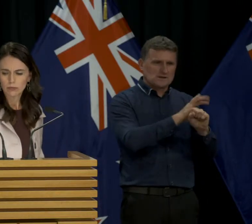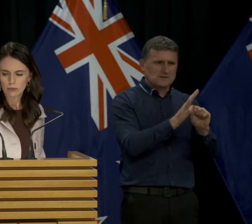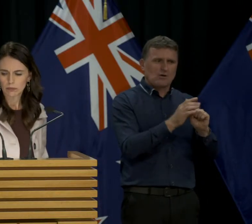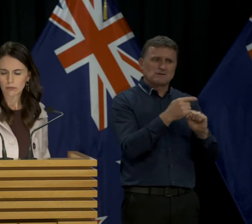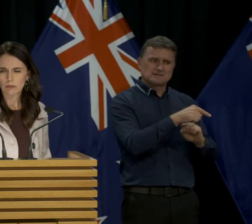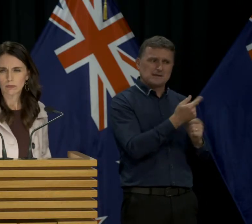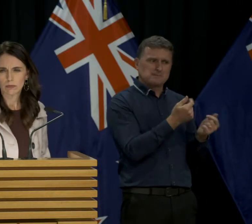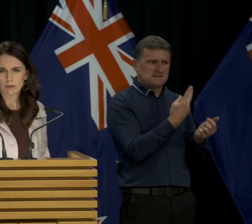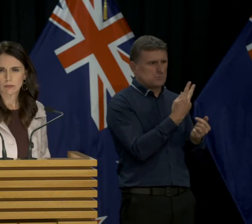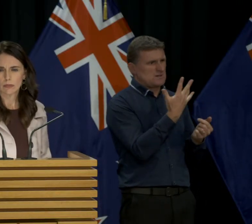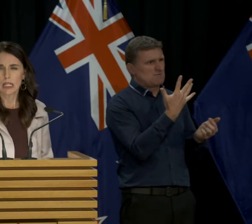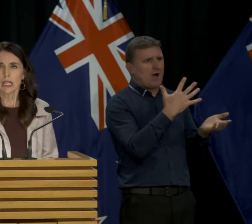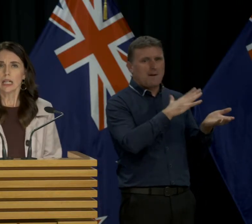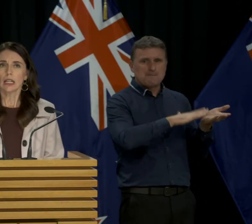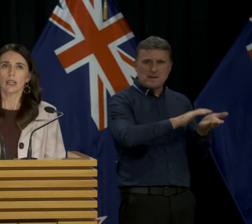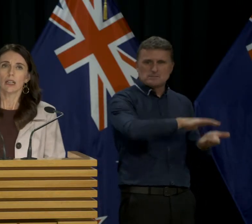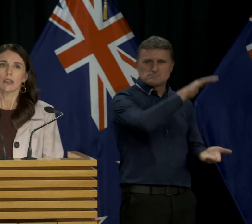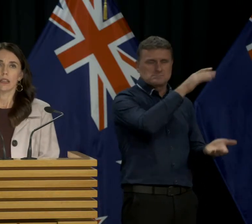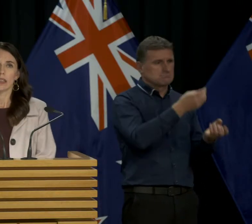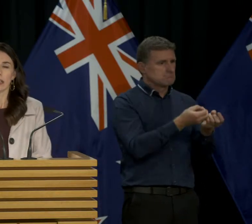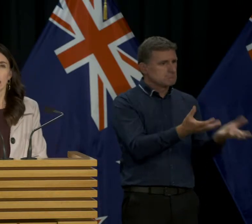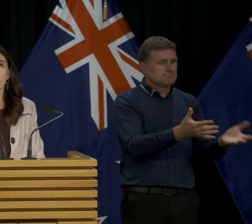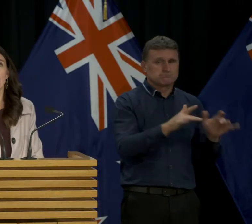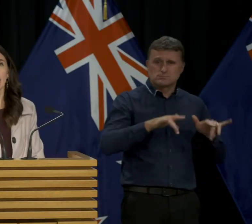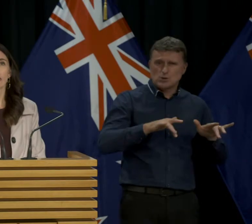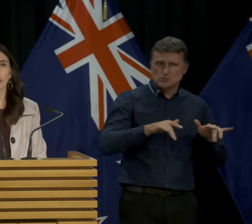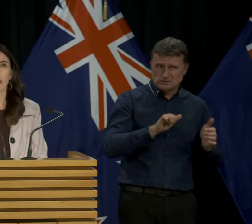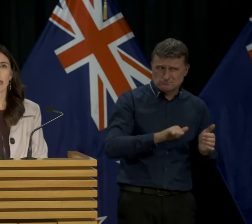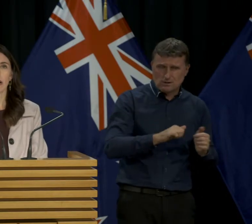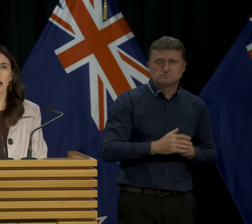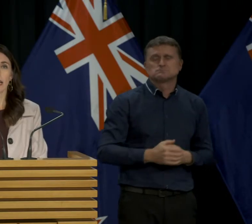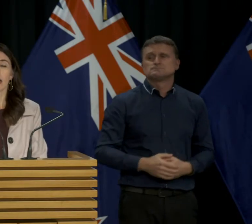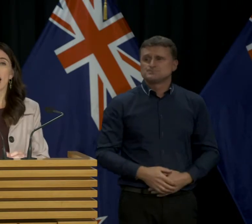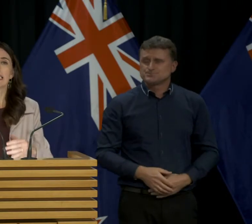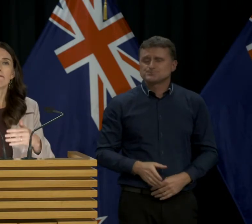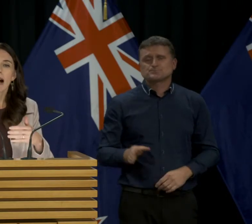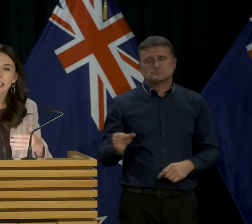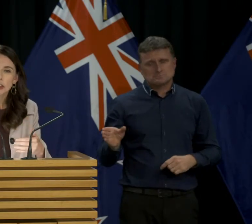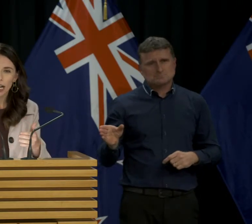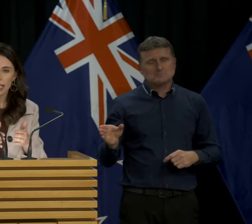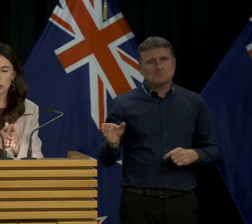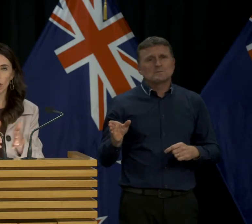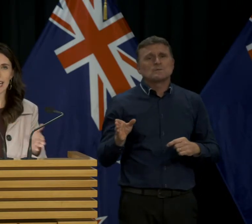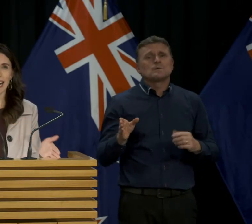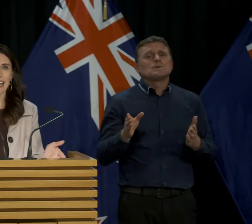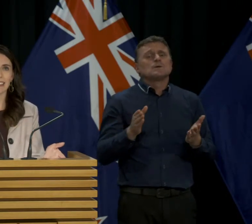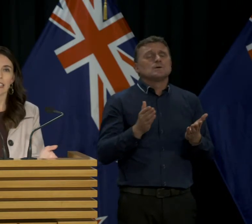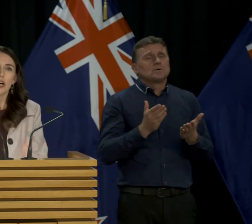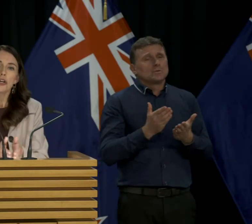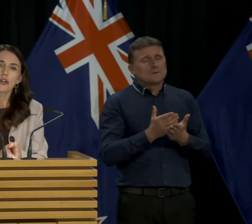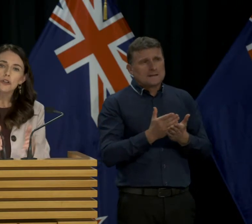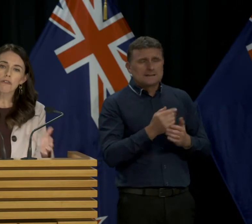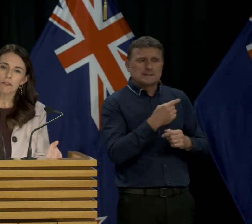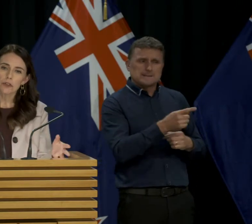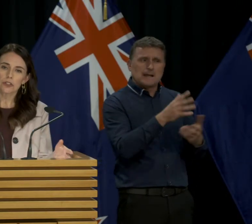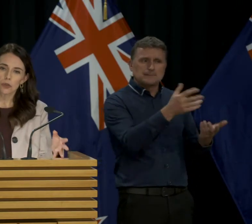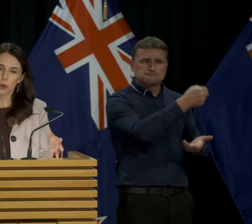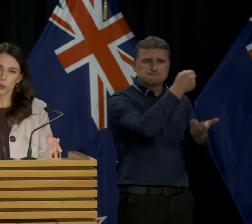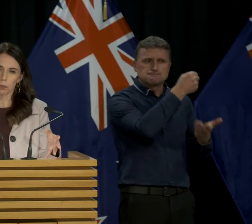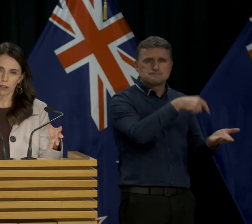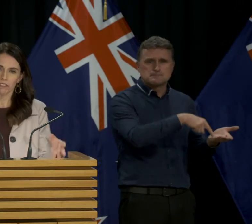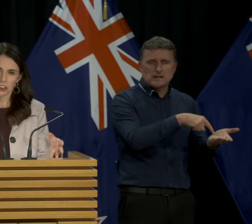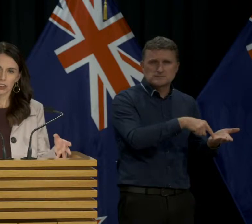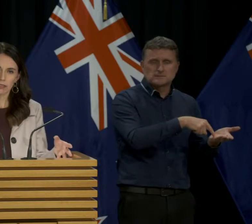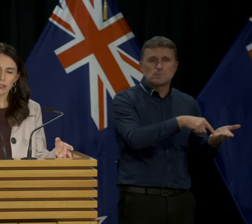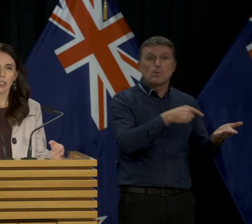yet. Is that a disappointment for you that the Ministry of Health haven't managed to do that? Yeah, and look, we, as much as we had